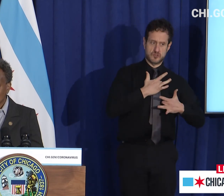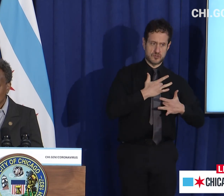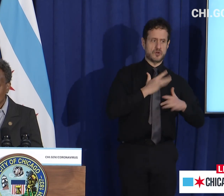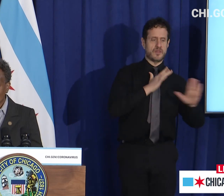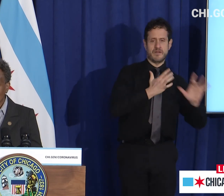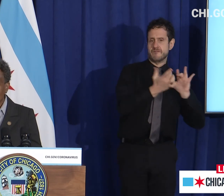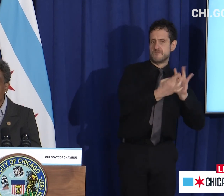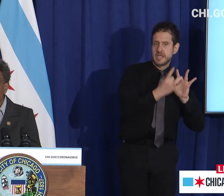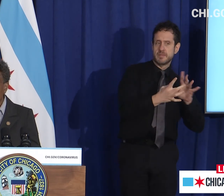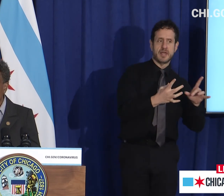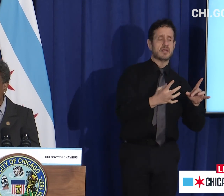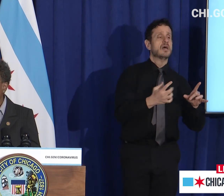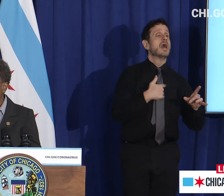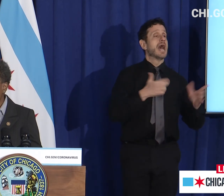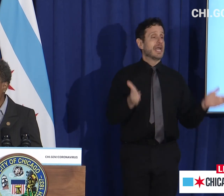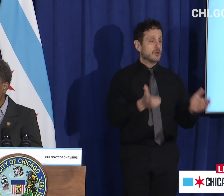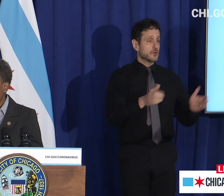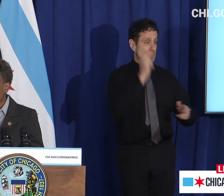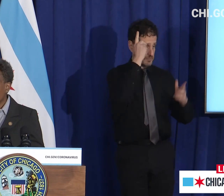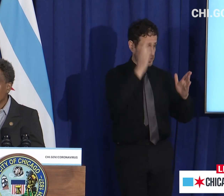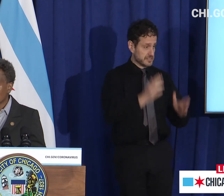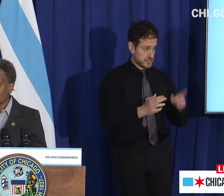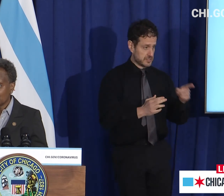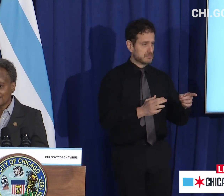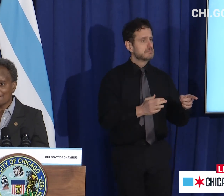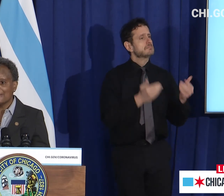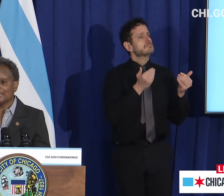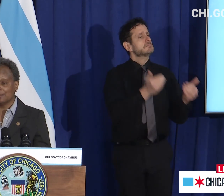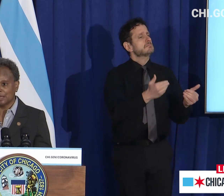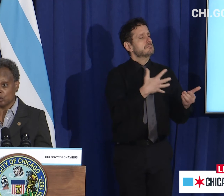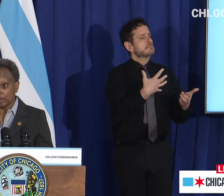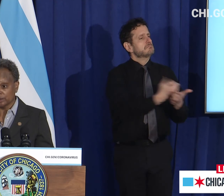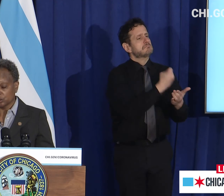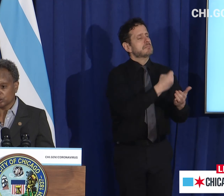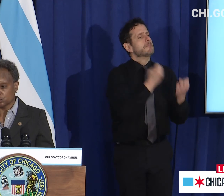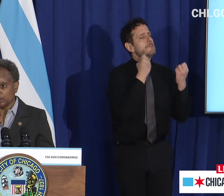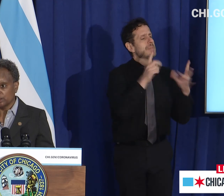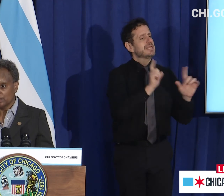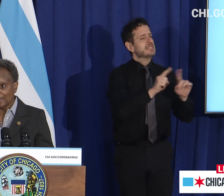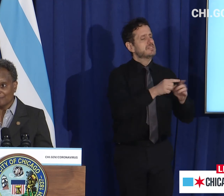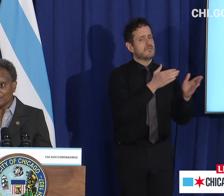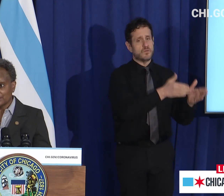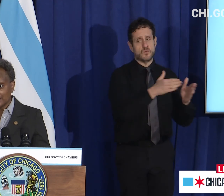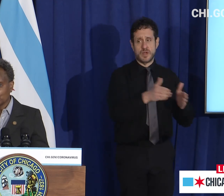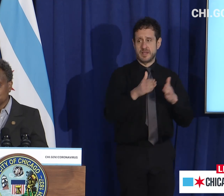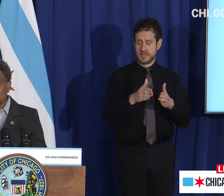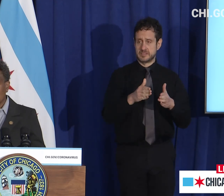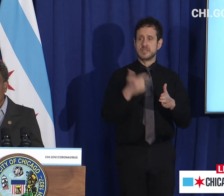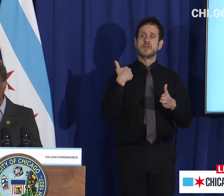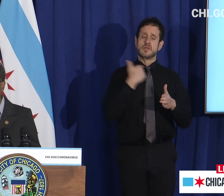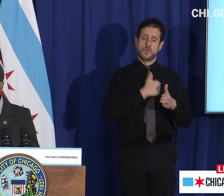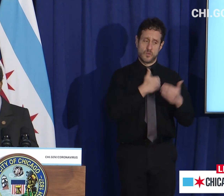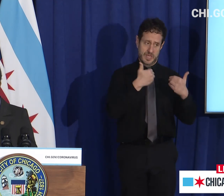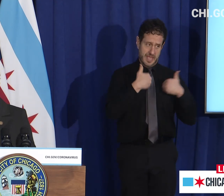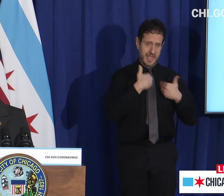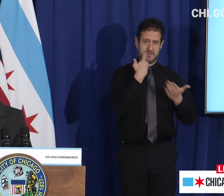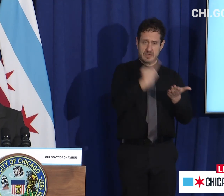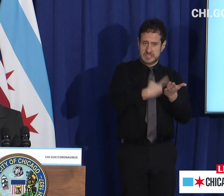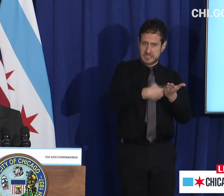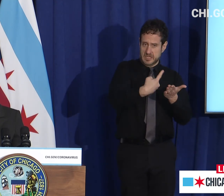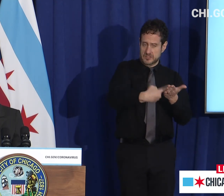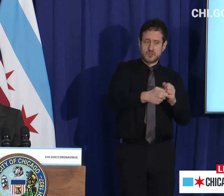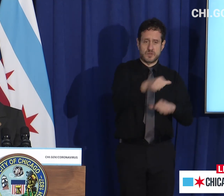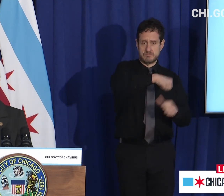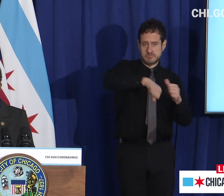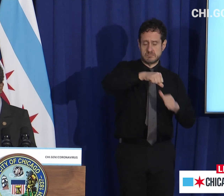encourage those elected officials to also take advantage of the many, many ways in which we have engaging with their colleagues.